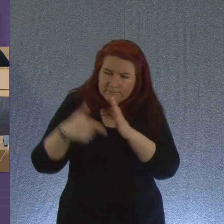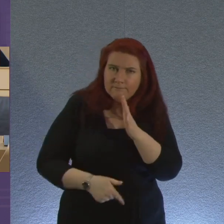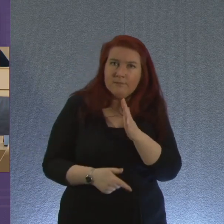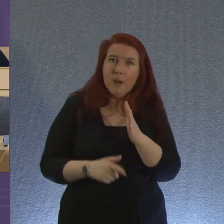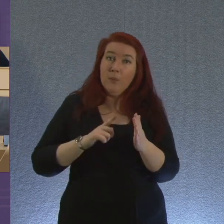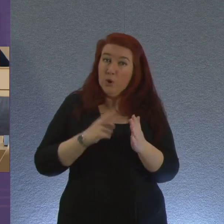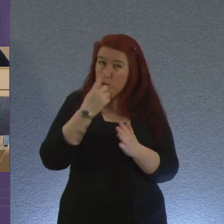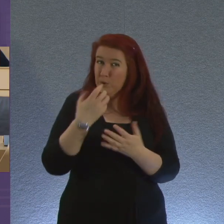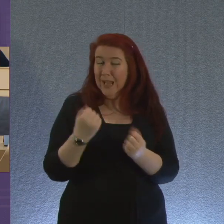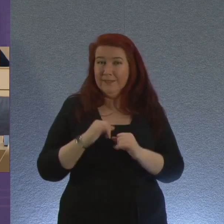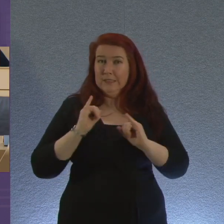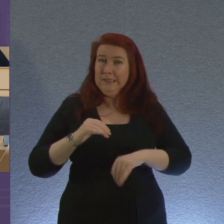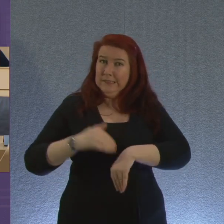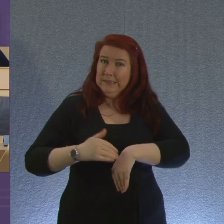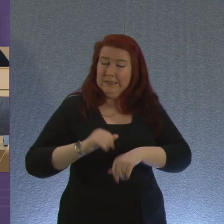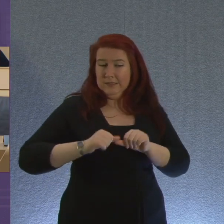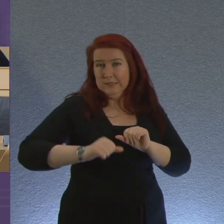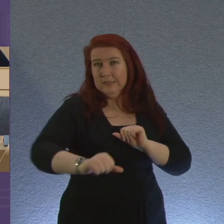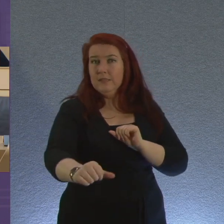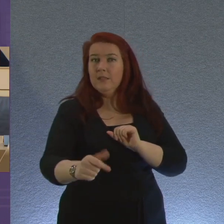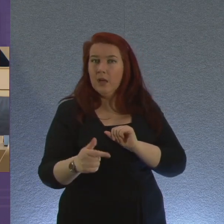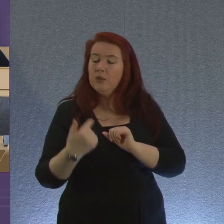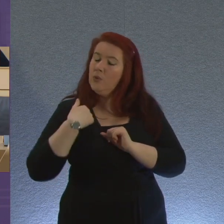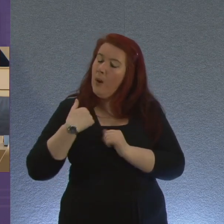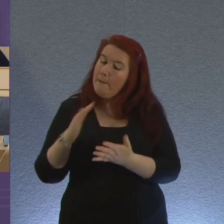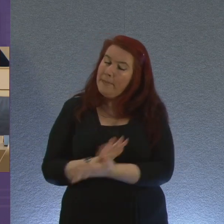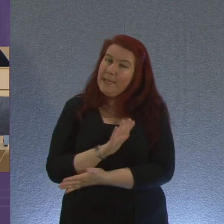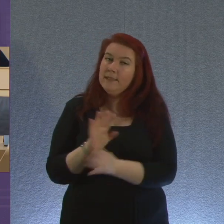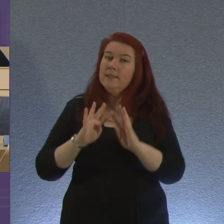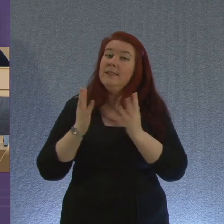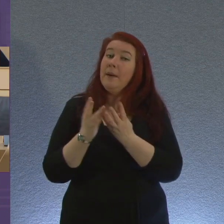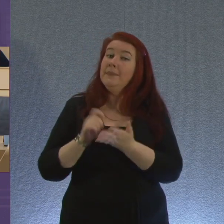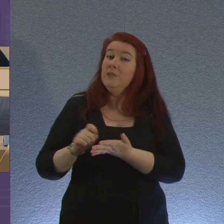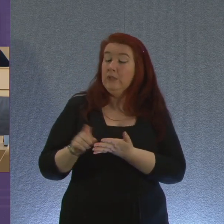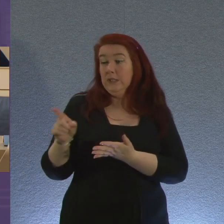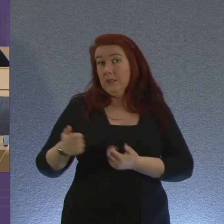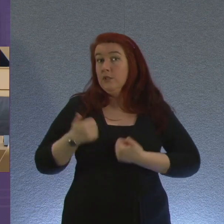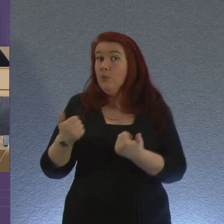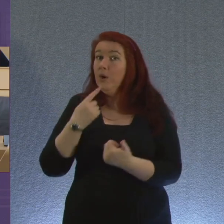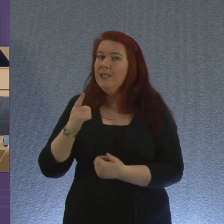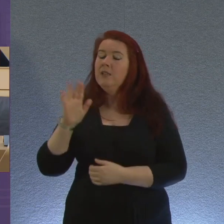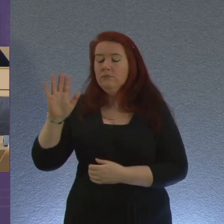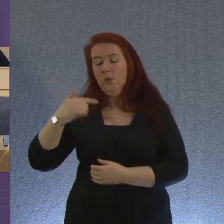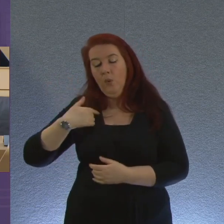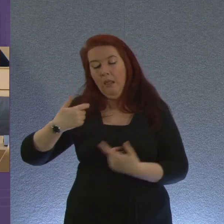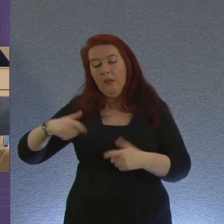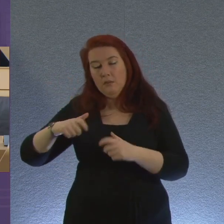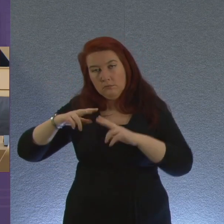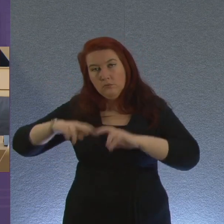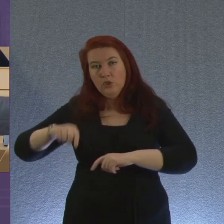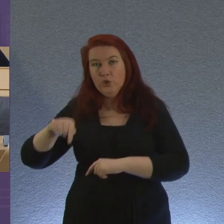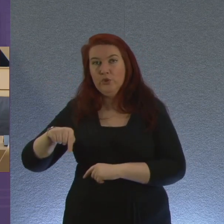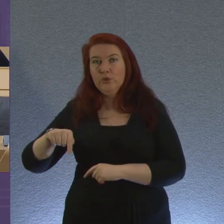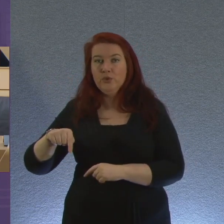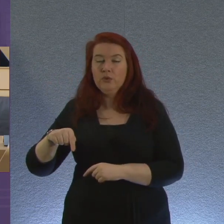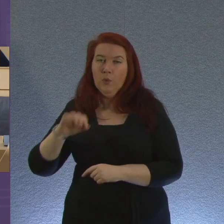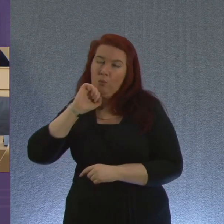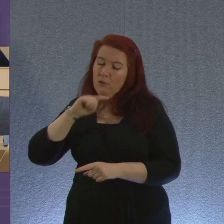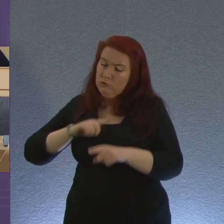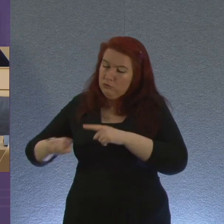unintended consequences. So I am pleased that the Cabinet Secretary this morning has picked up on those points and is proposing to